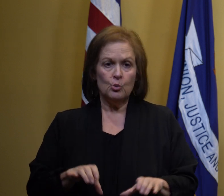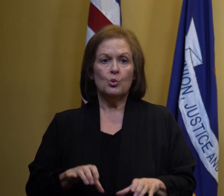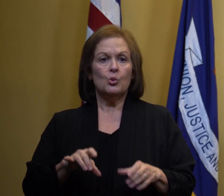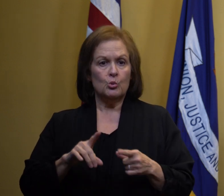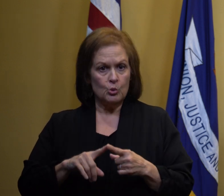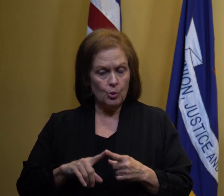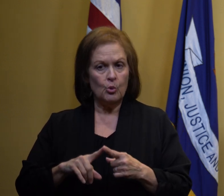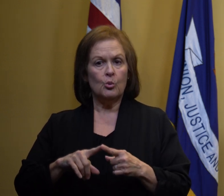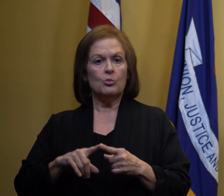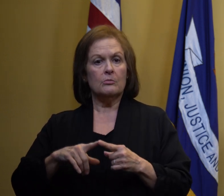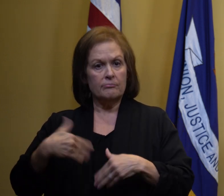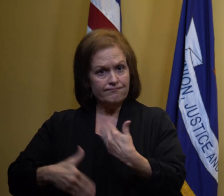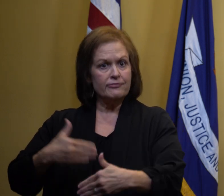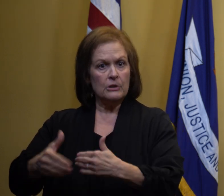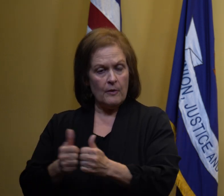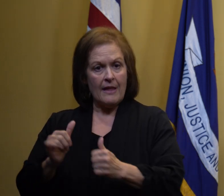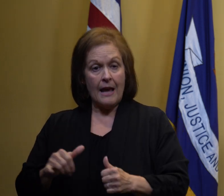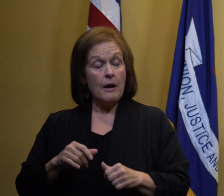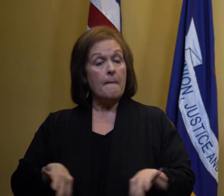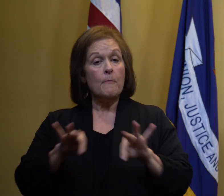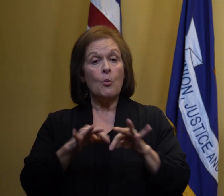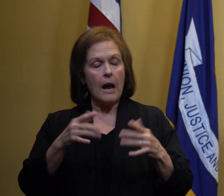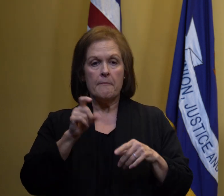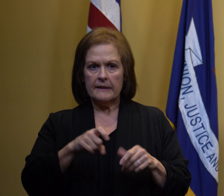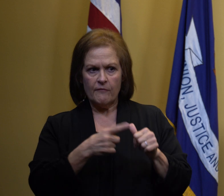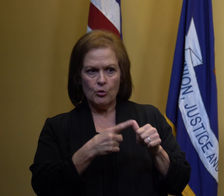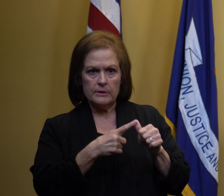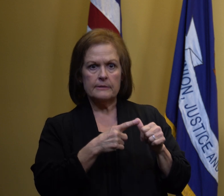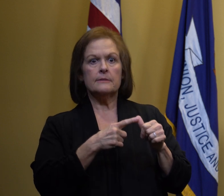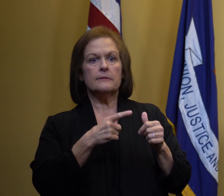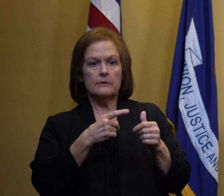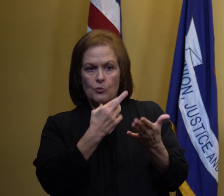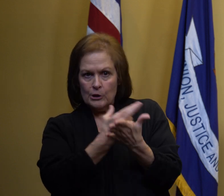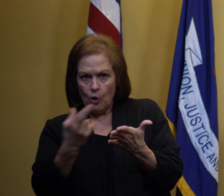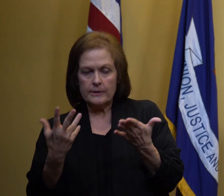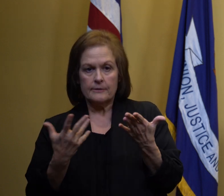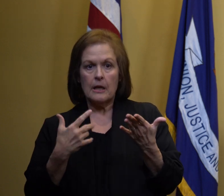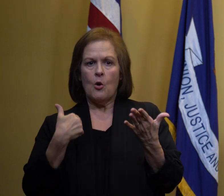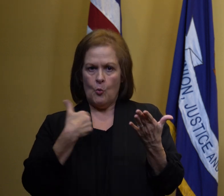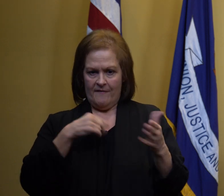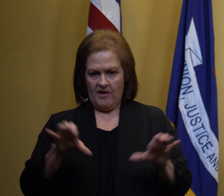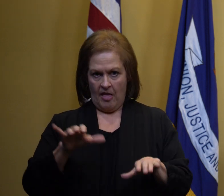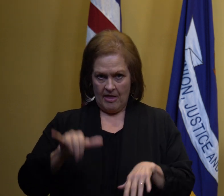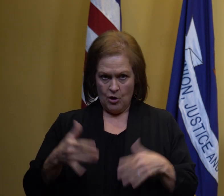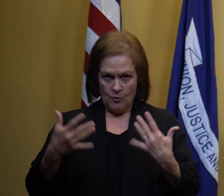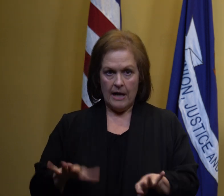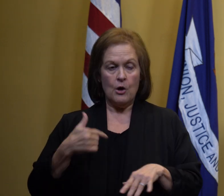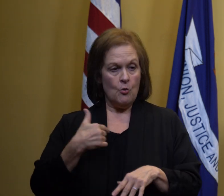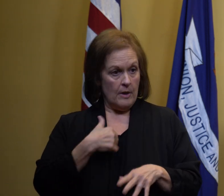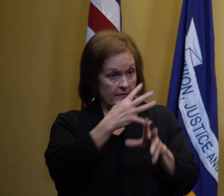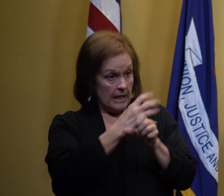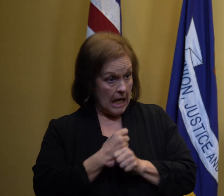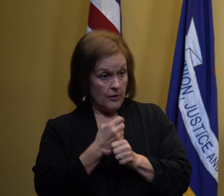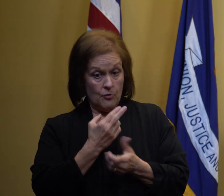do that. It starts with resources, and I believe that we have done our due diligence, making sure that we put those resources.